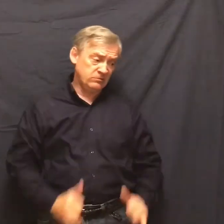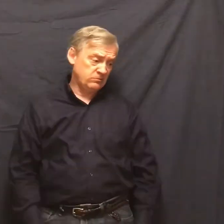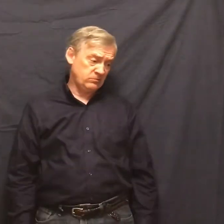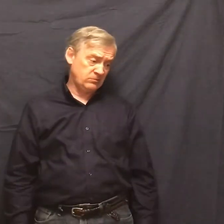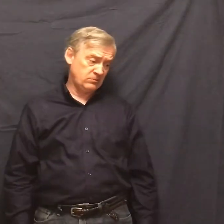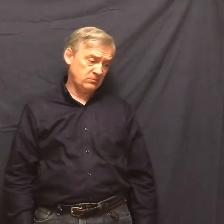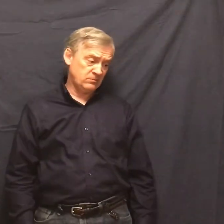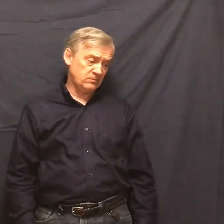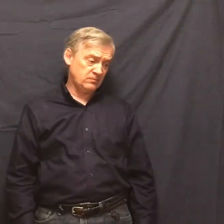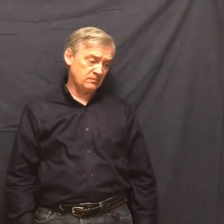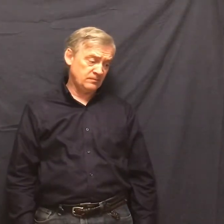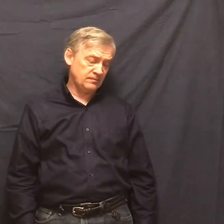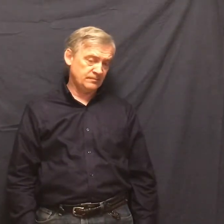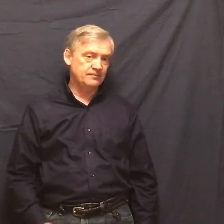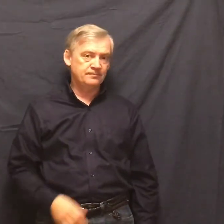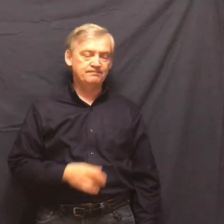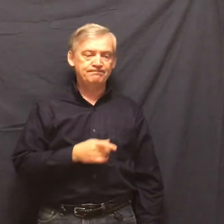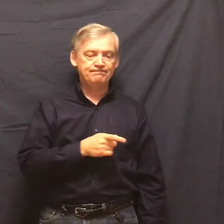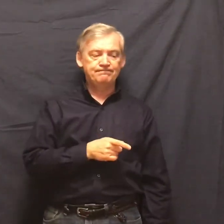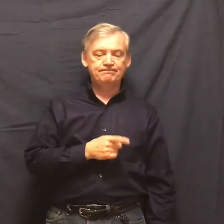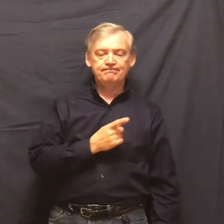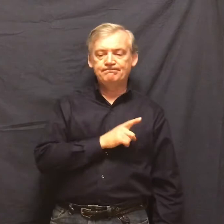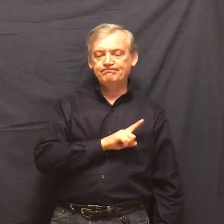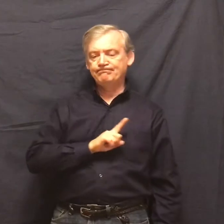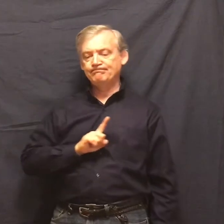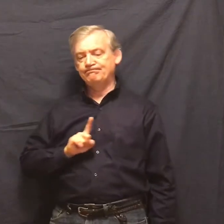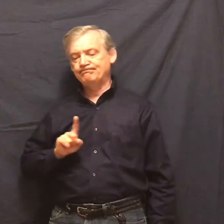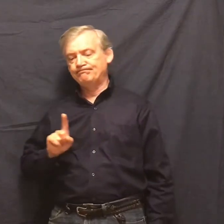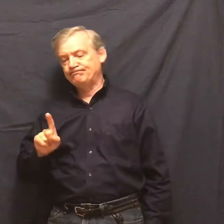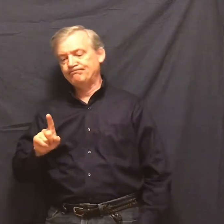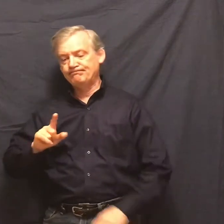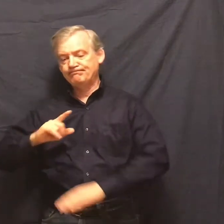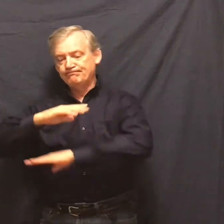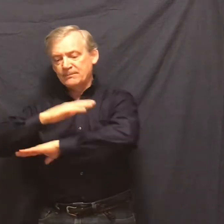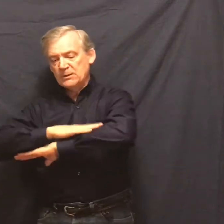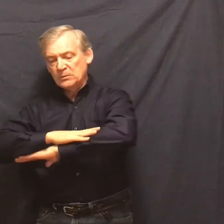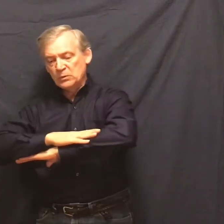He went back to the table and set out a new solitaire hand.